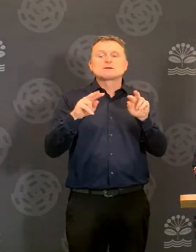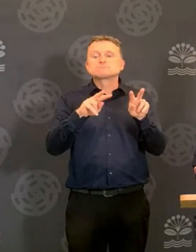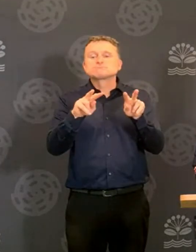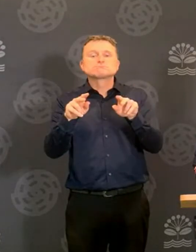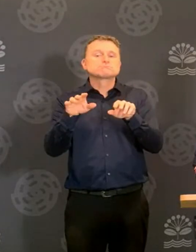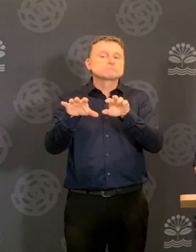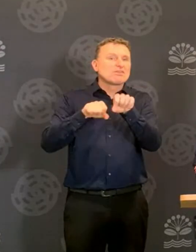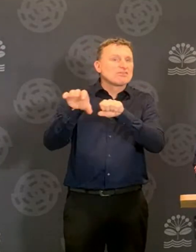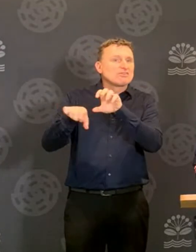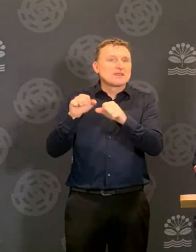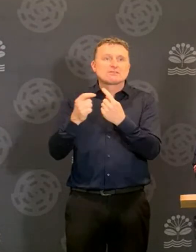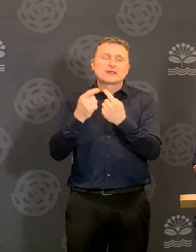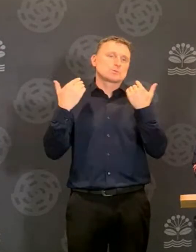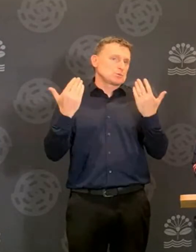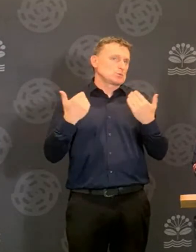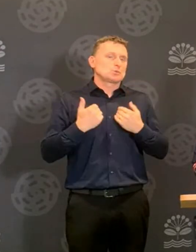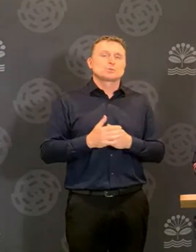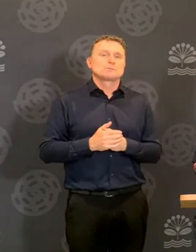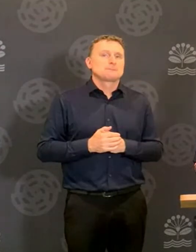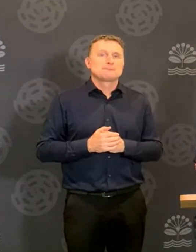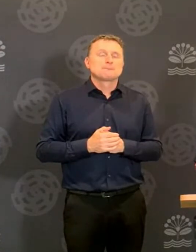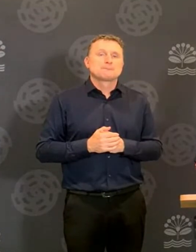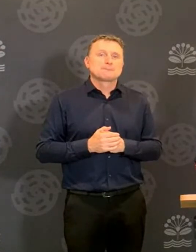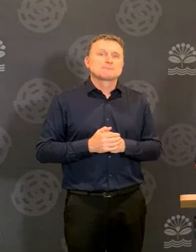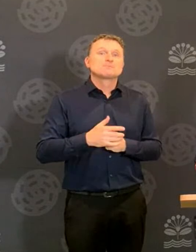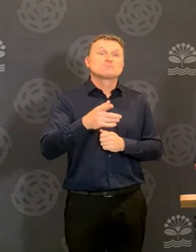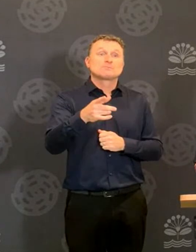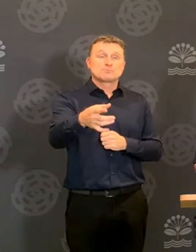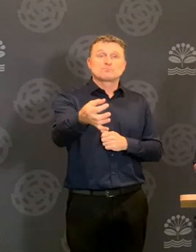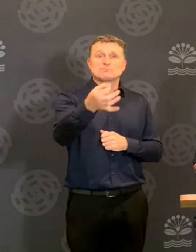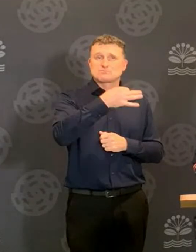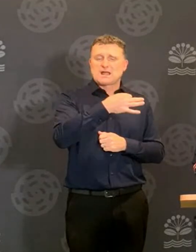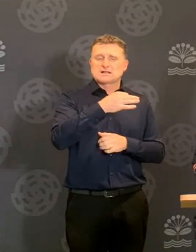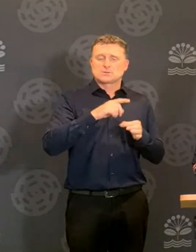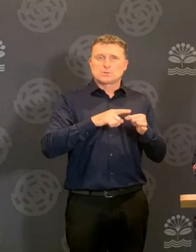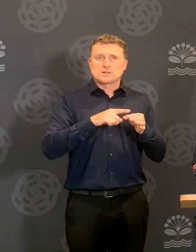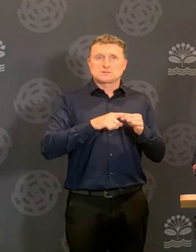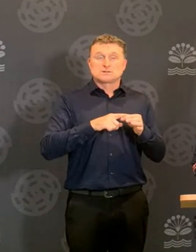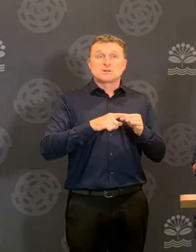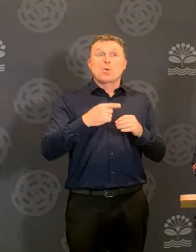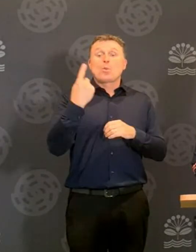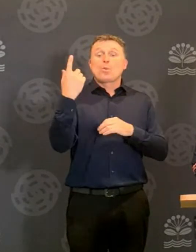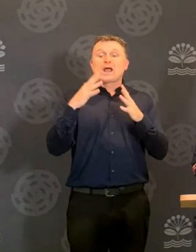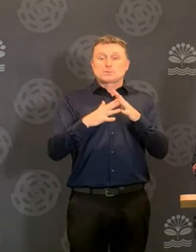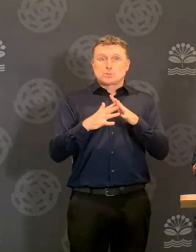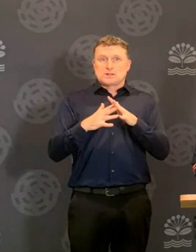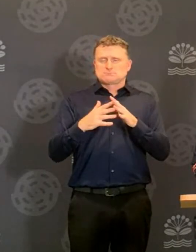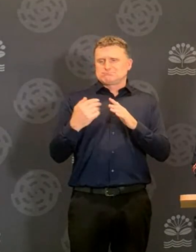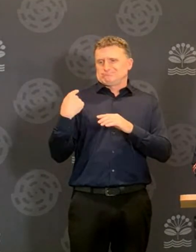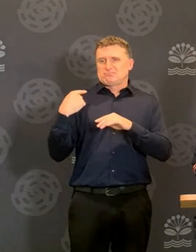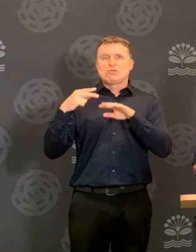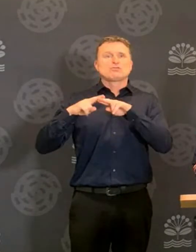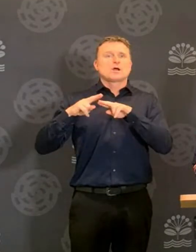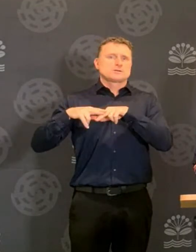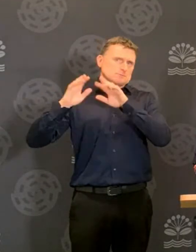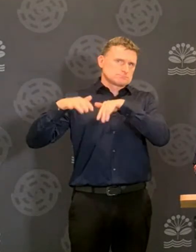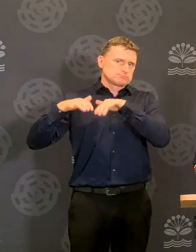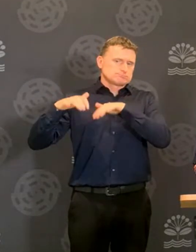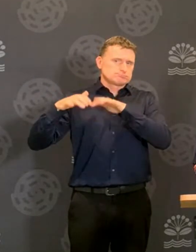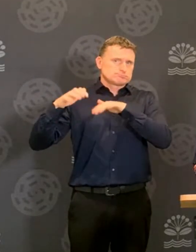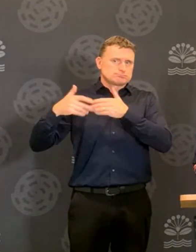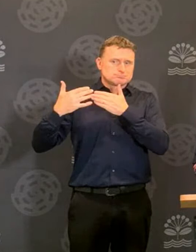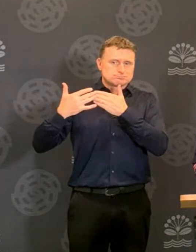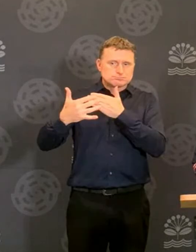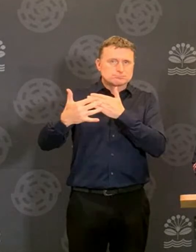haven't got that detail in front of me, sorry. Over a week since this weather event started, do you have a gauge on how bad the damage